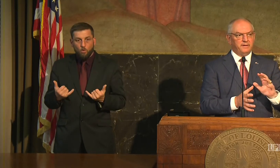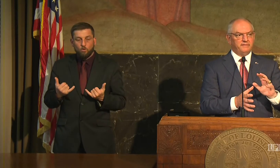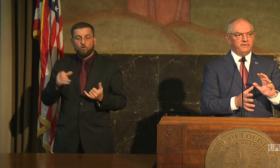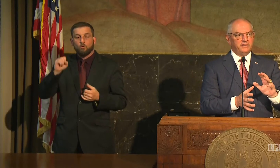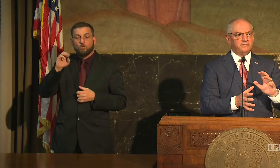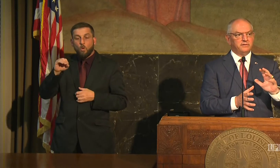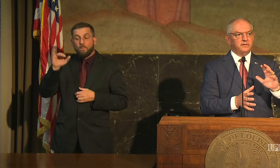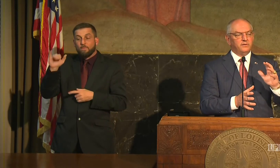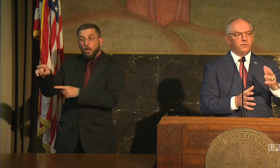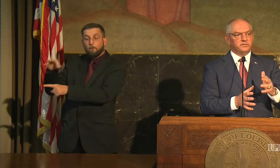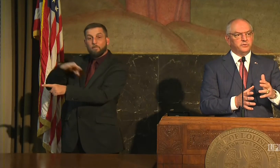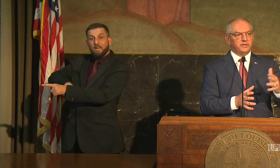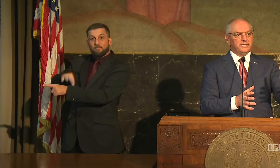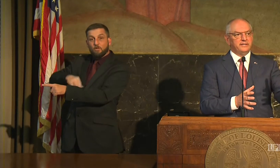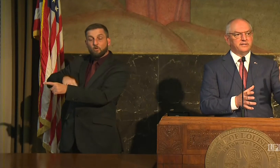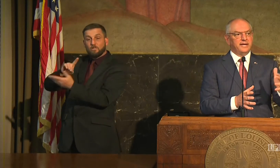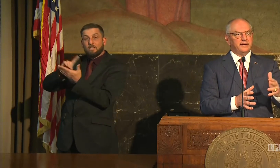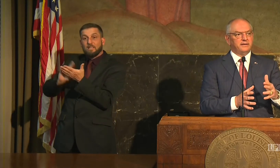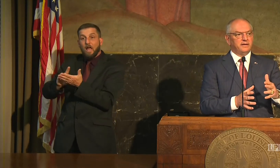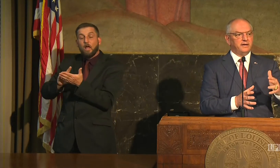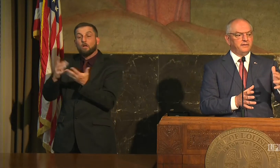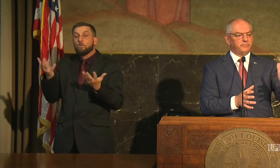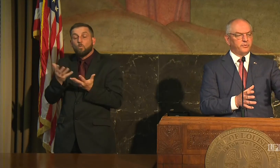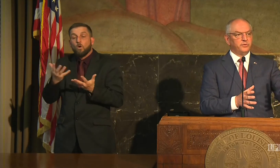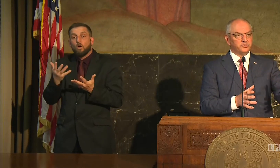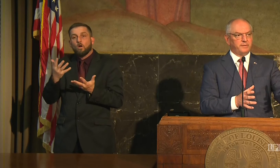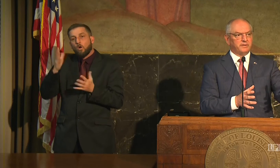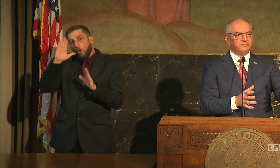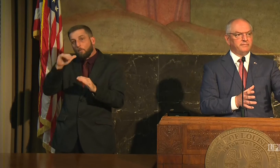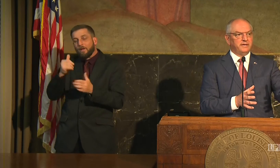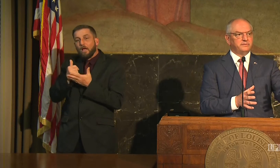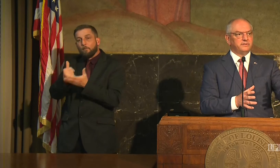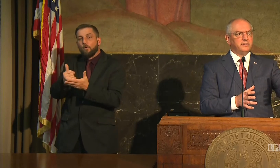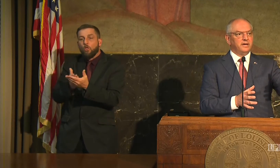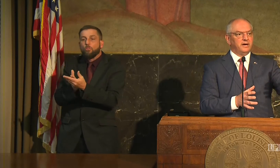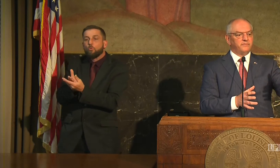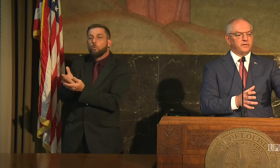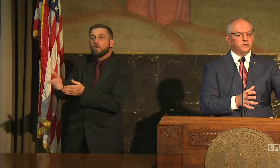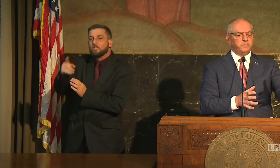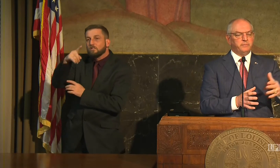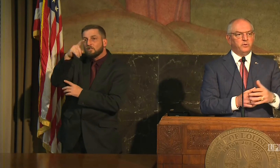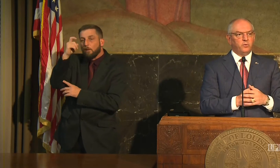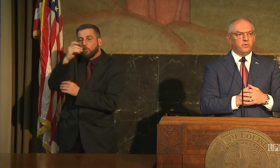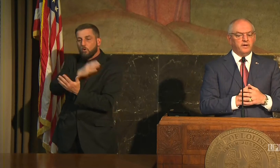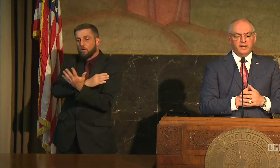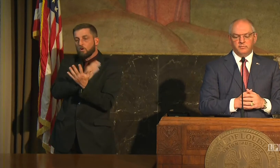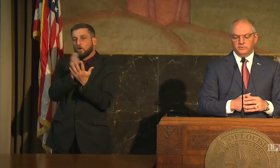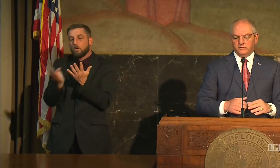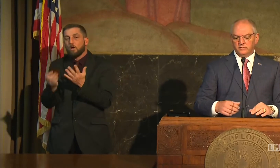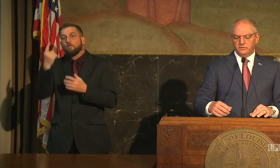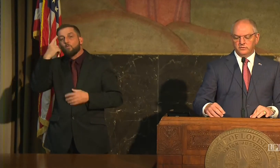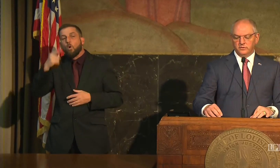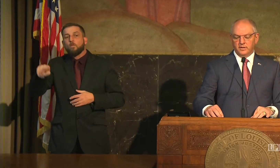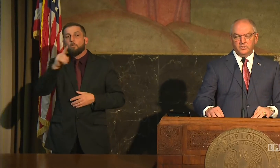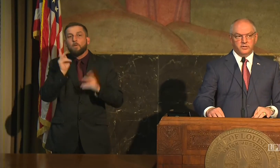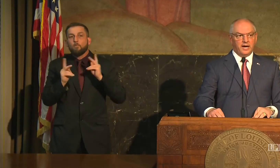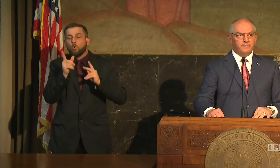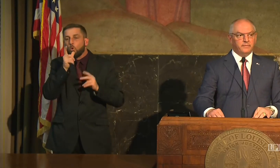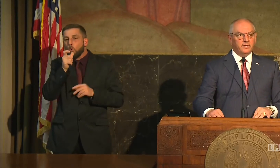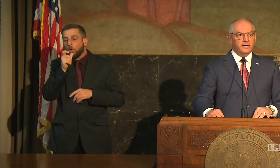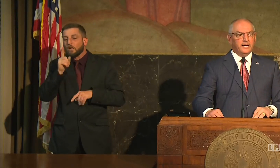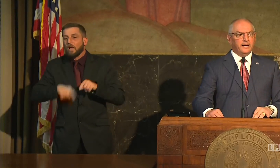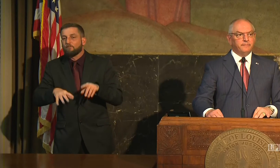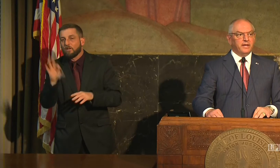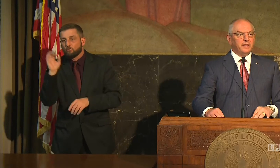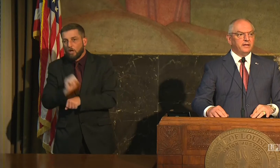design of the benefits was to at least get through the summer months for those people who were unable to get a